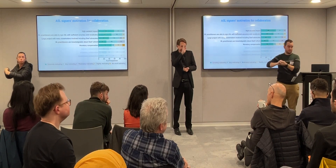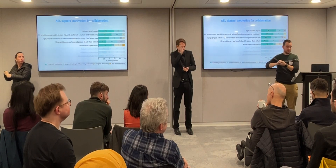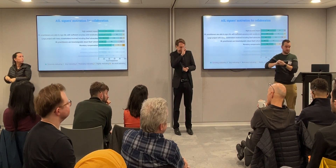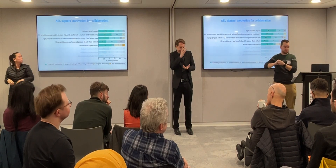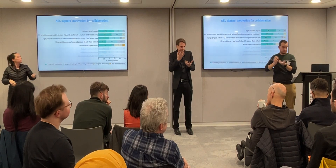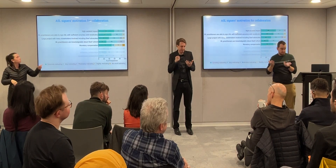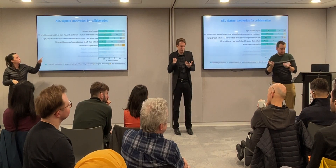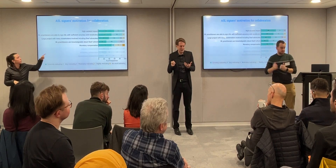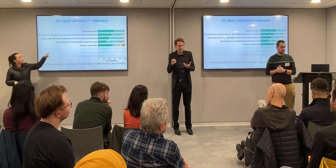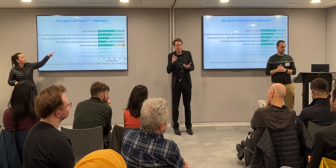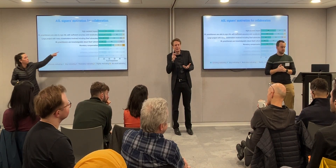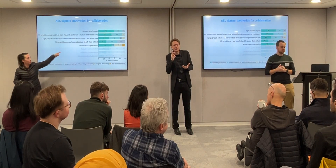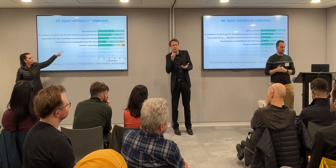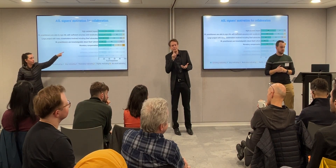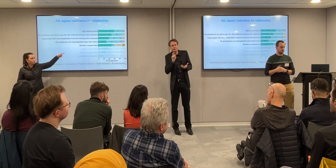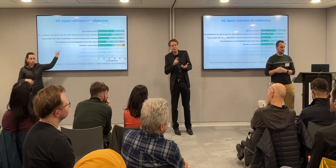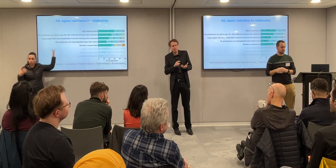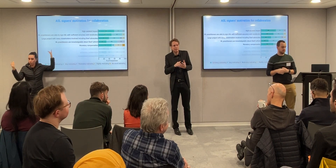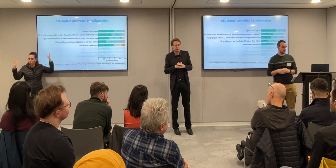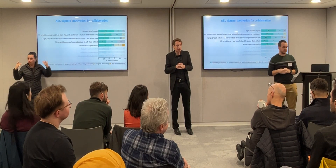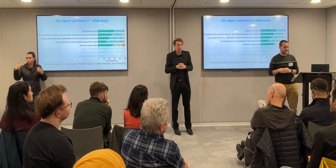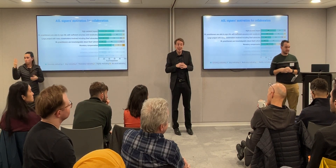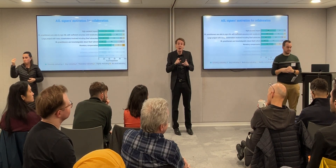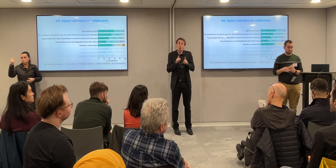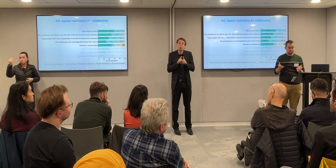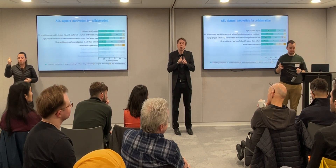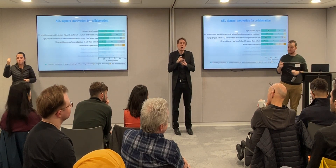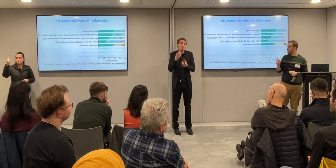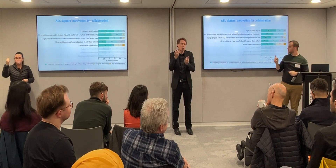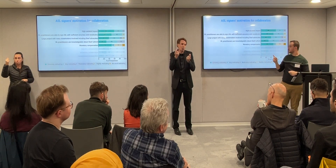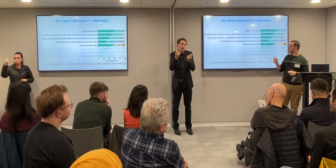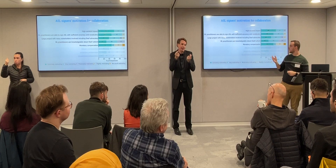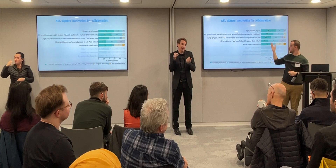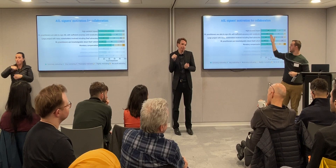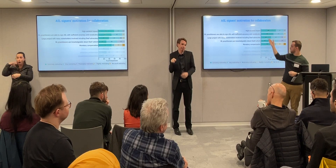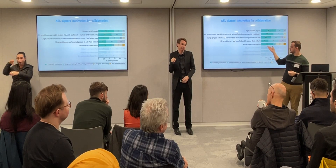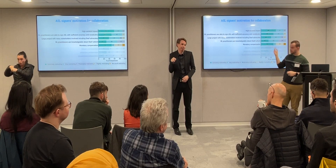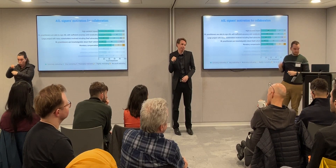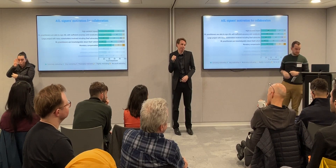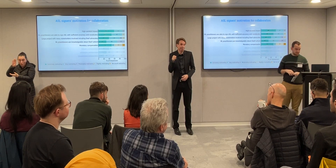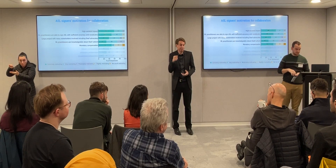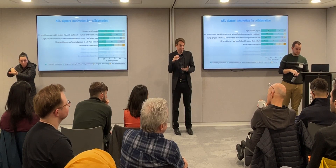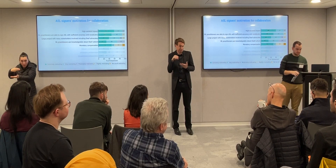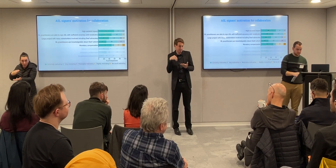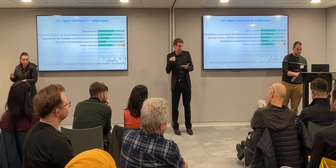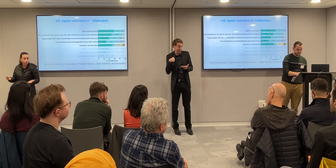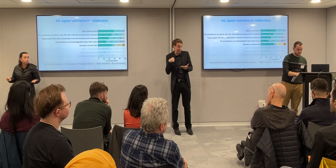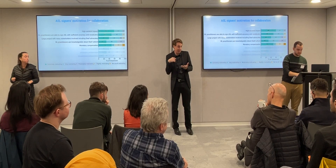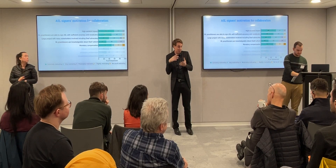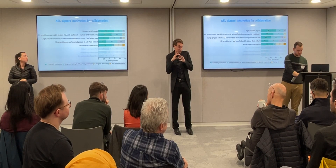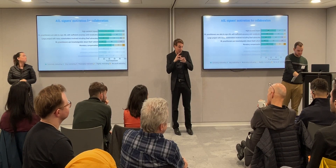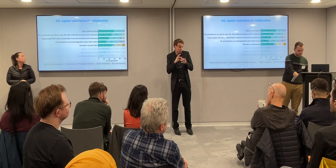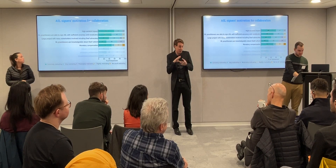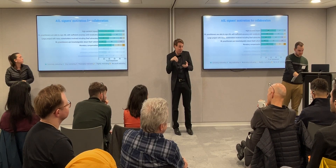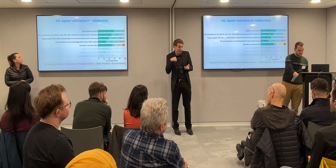signers wanted to know, will there be monetary compensation for engaging in a collaboration?